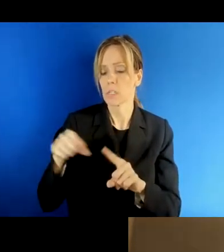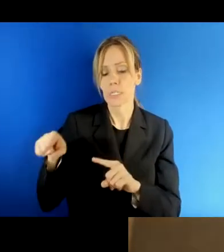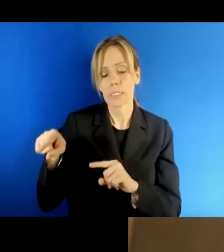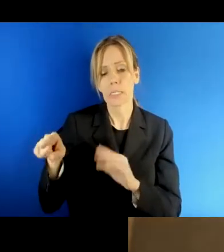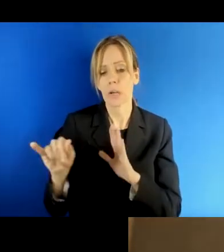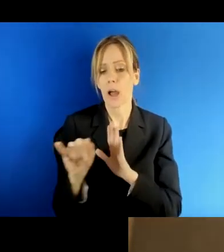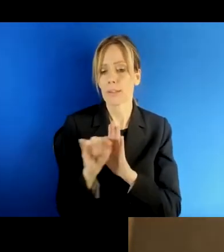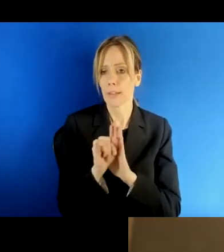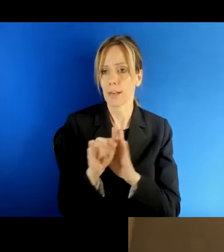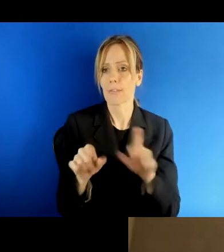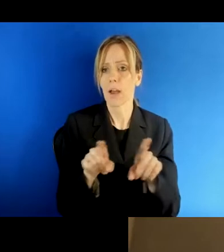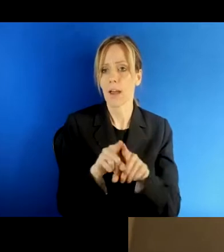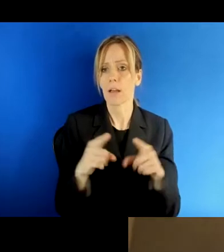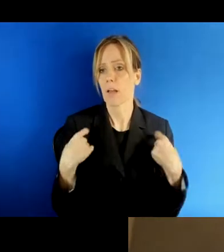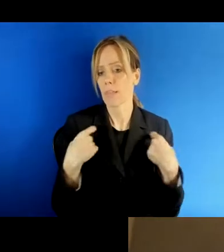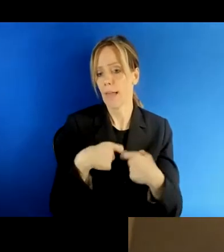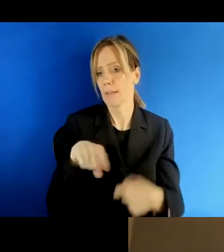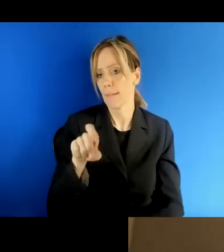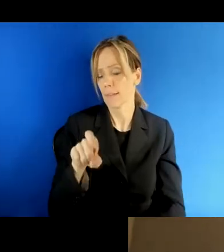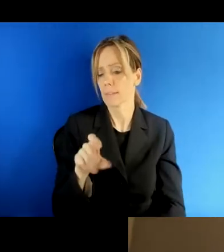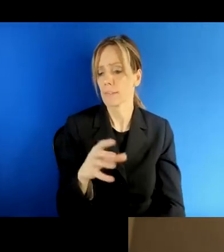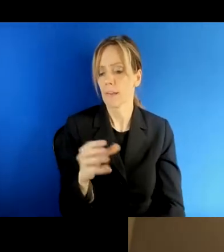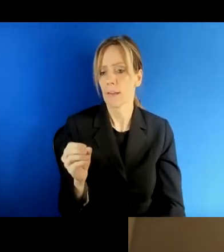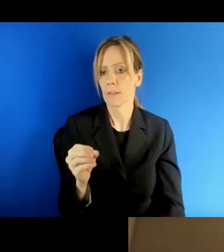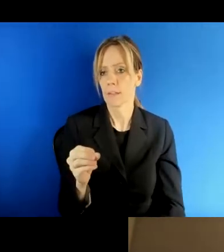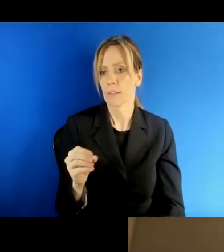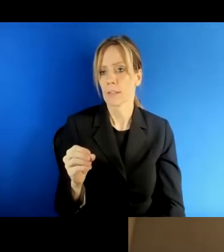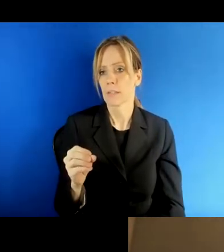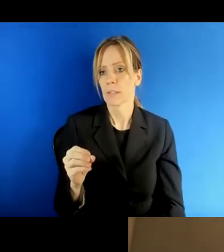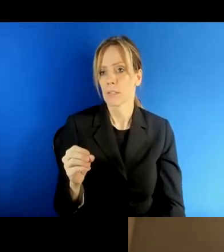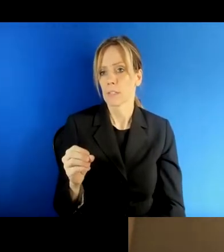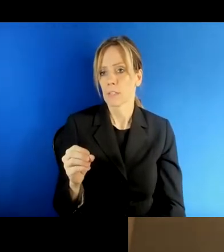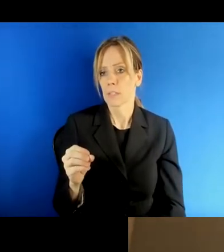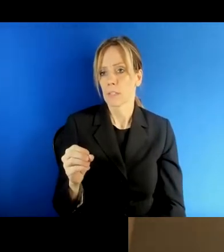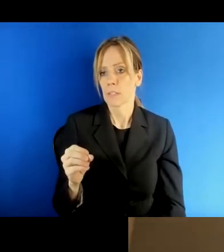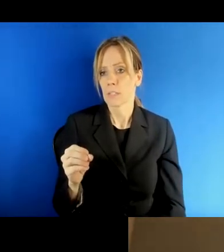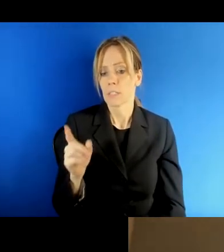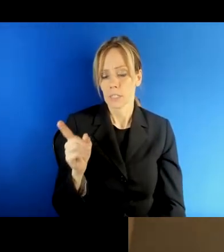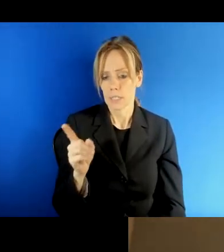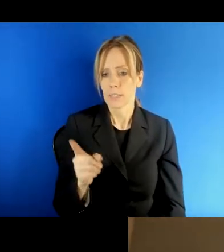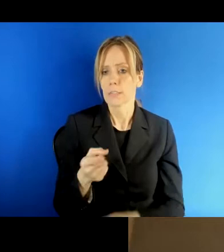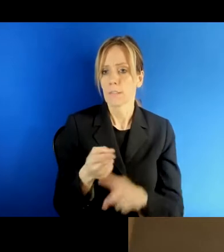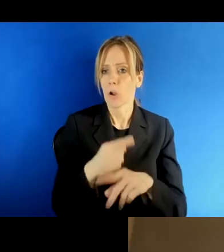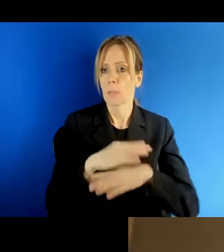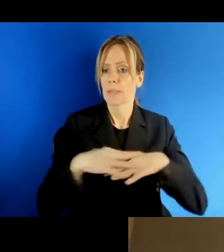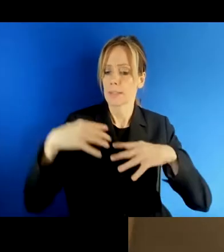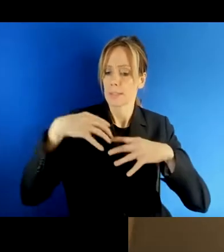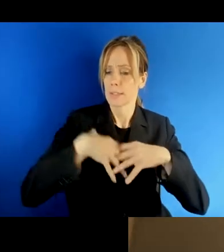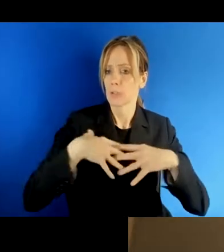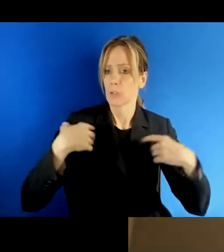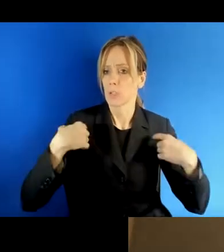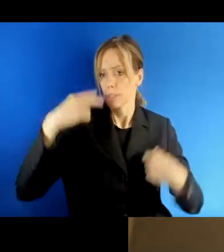identifies as Latinx and from an indigenous